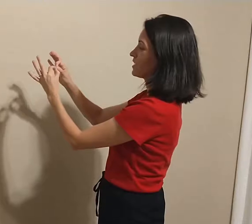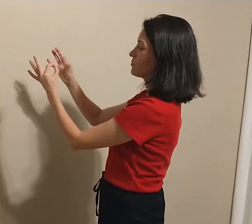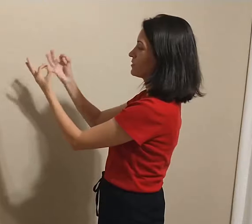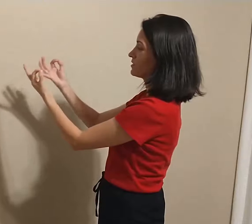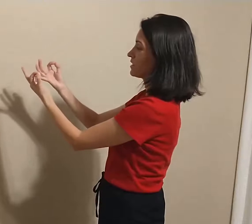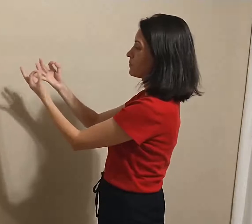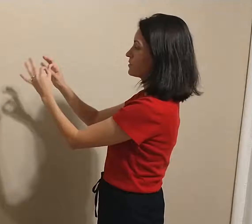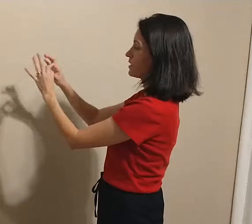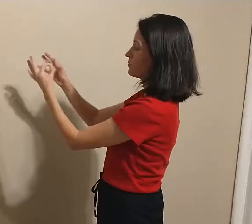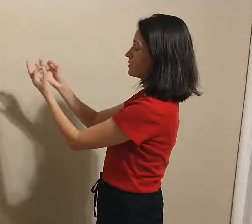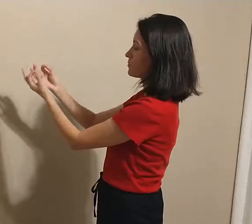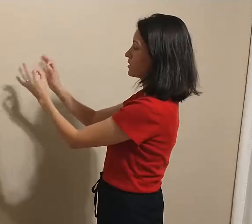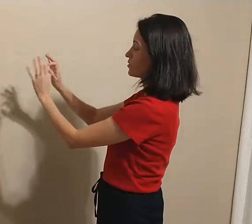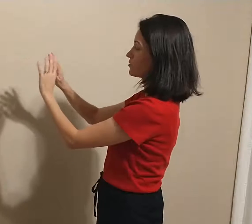Tap, tap, tap, tap, like you're